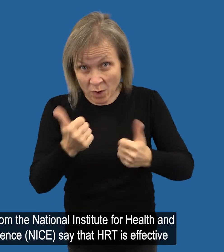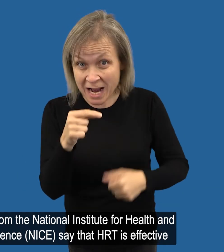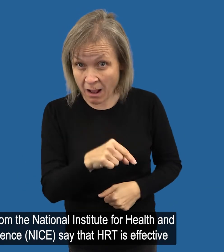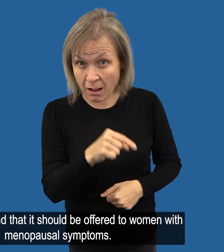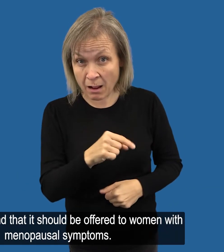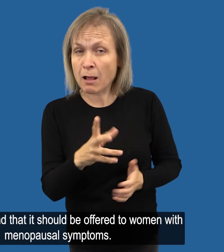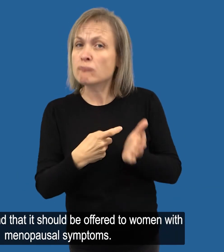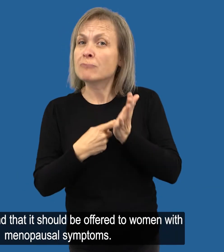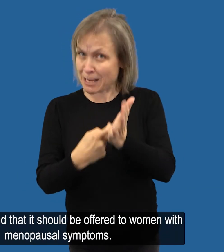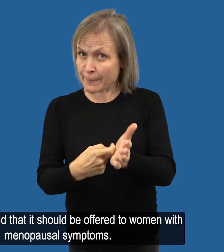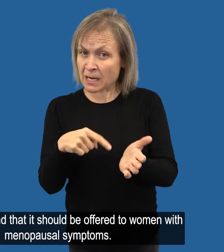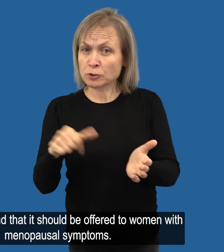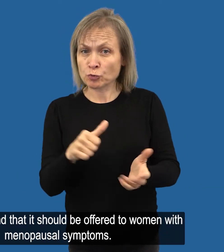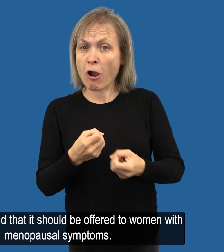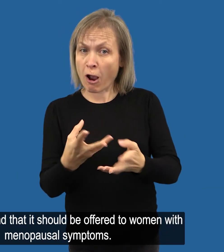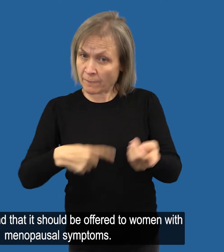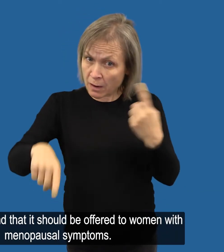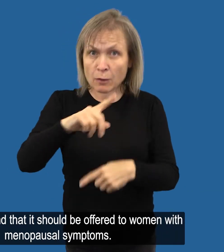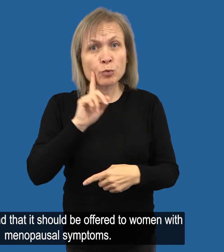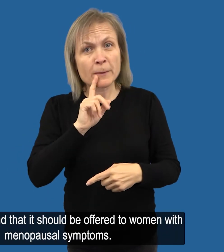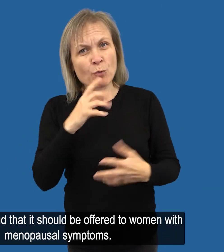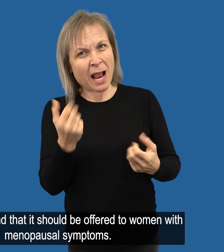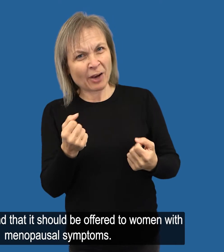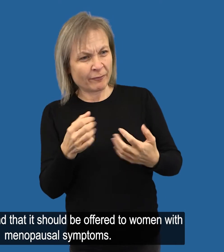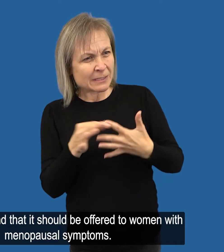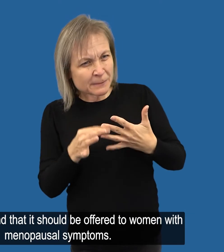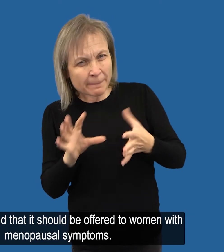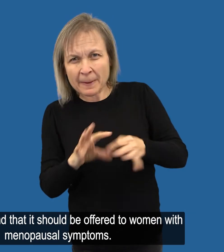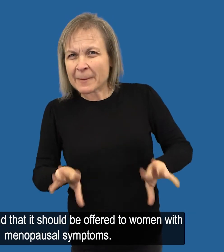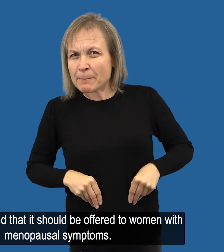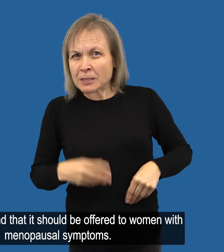and recommend that it should be offered to women with menopausal symptoms.